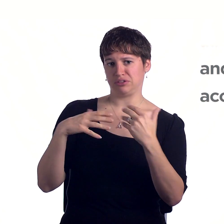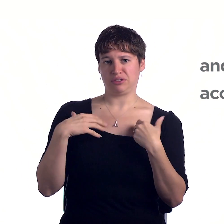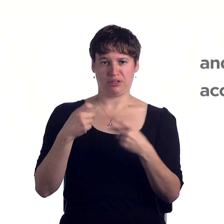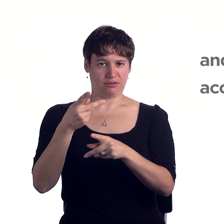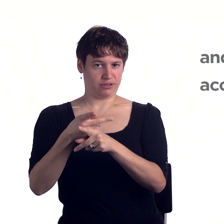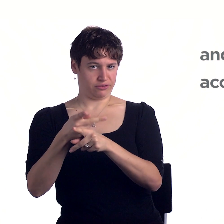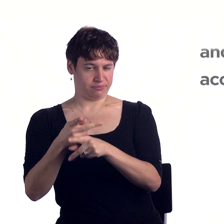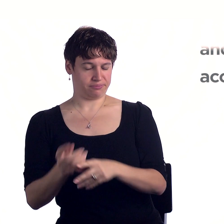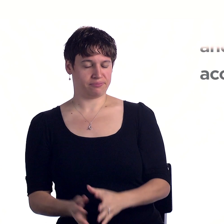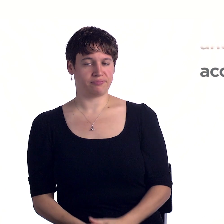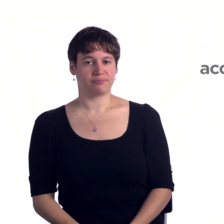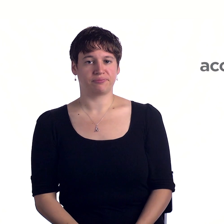care.